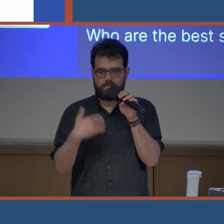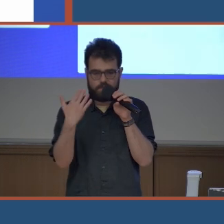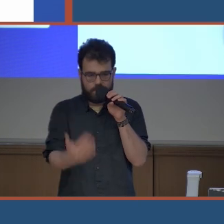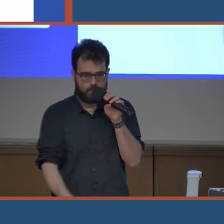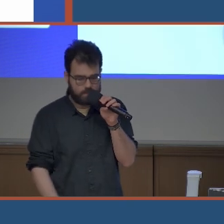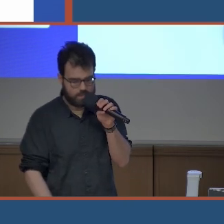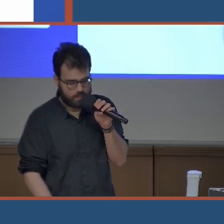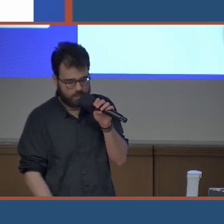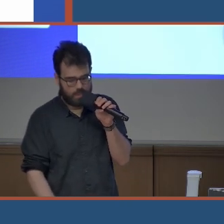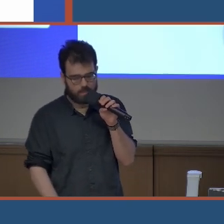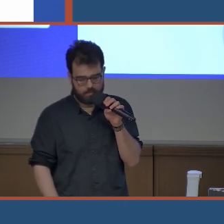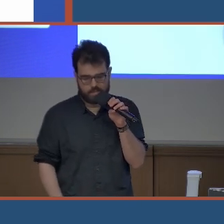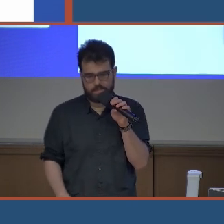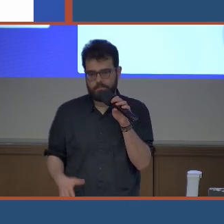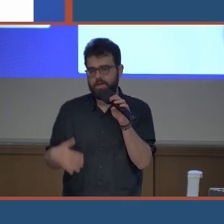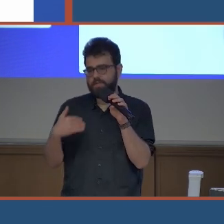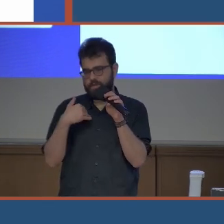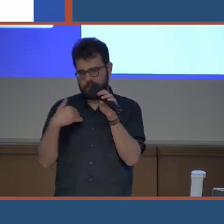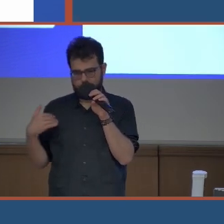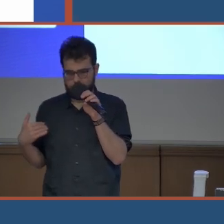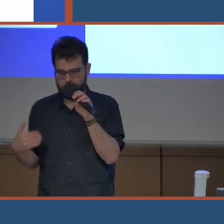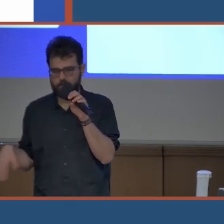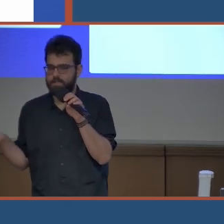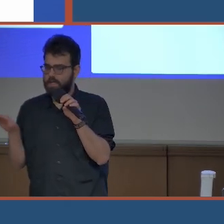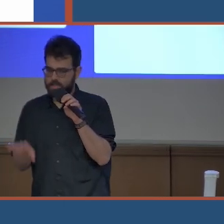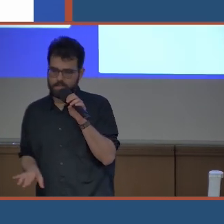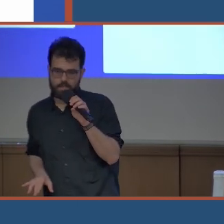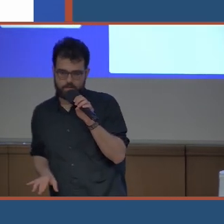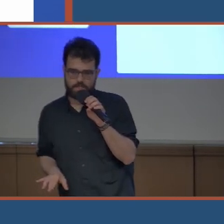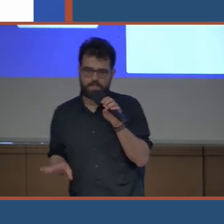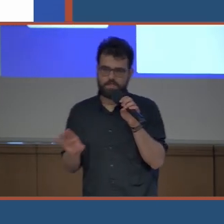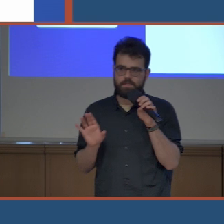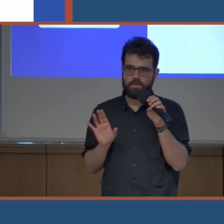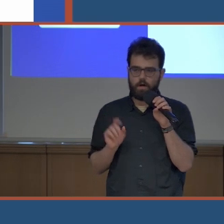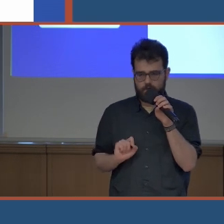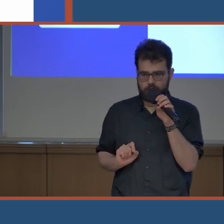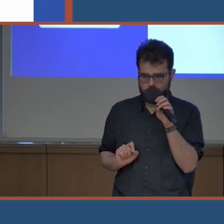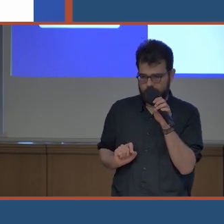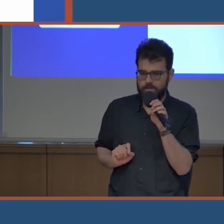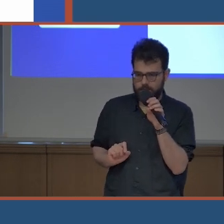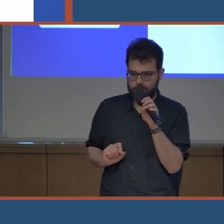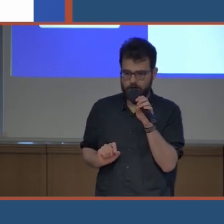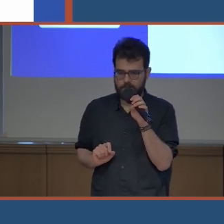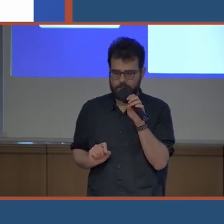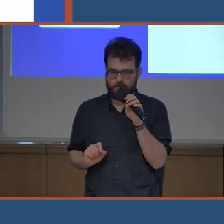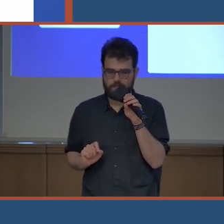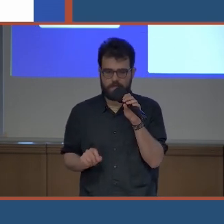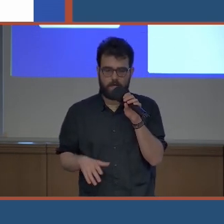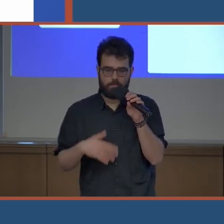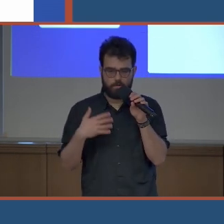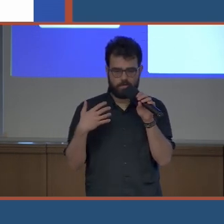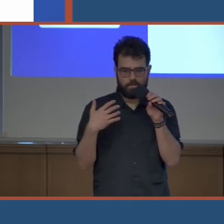added to these linguistic elements, but we can tell them apart. In sign languages, it's harder to tell them apart